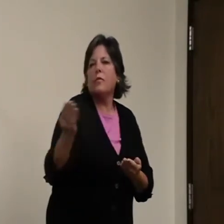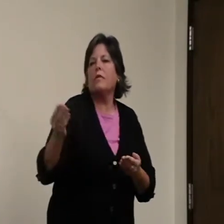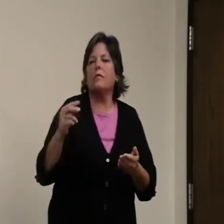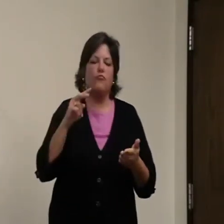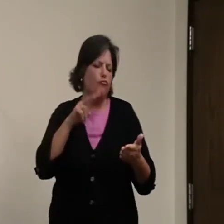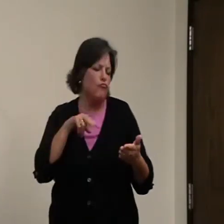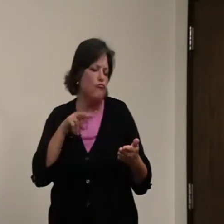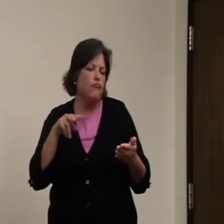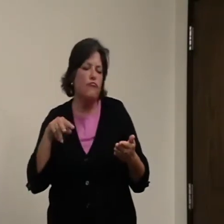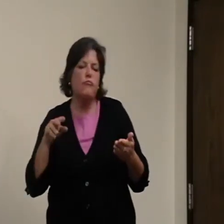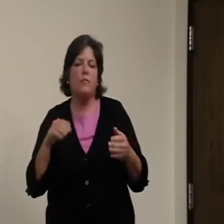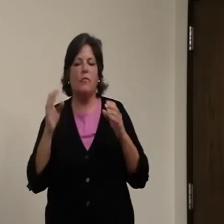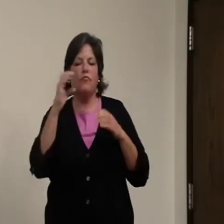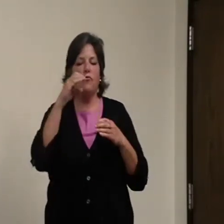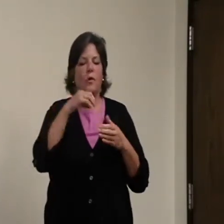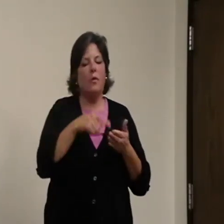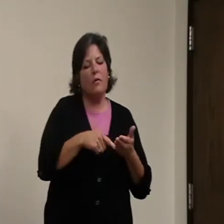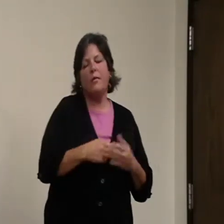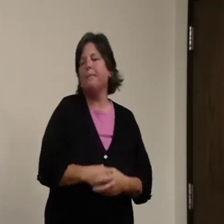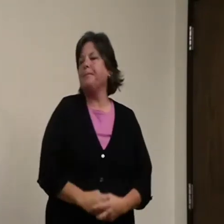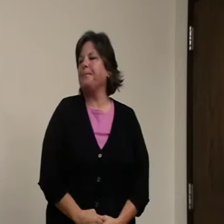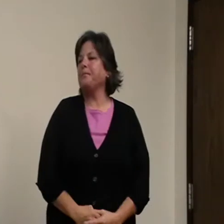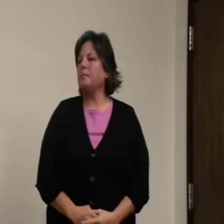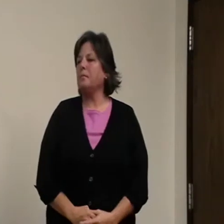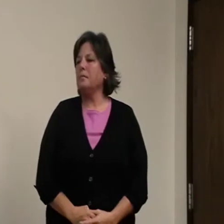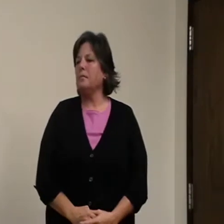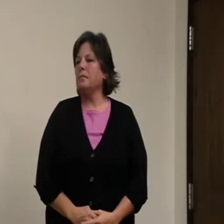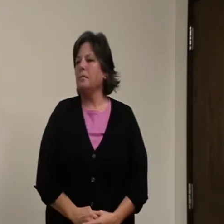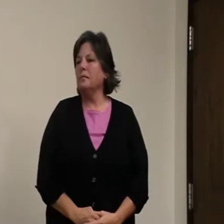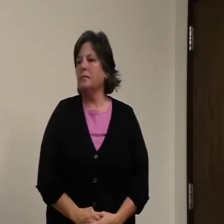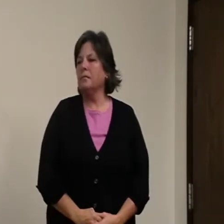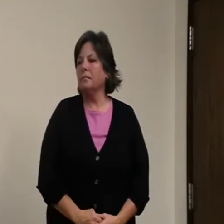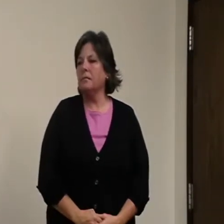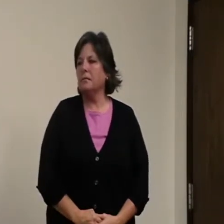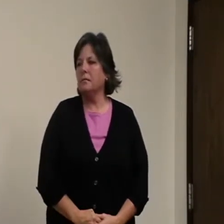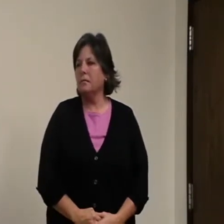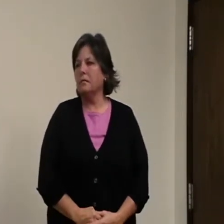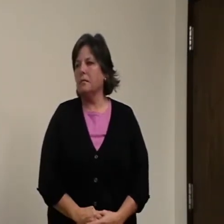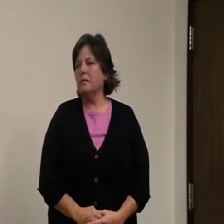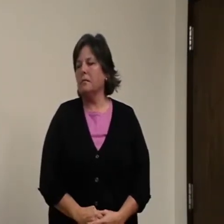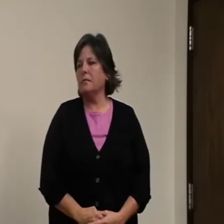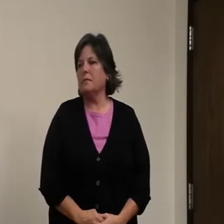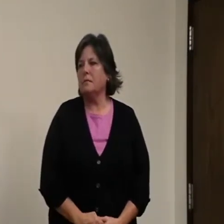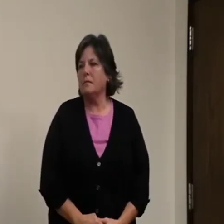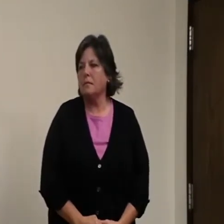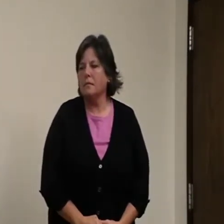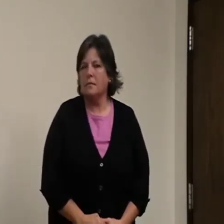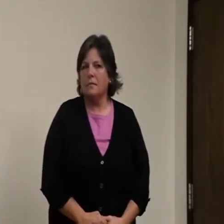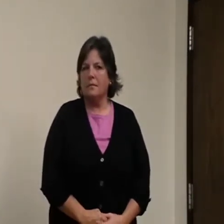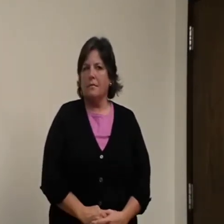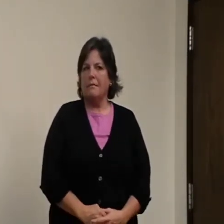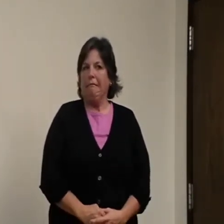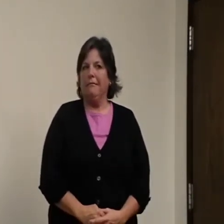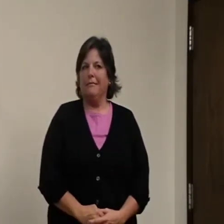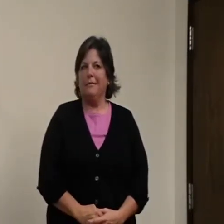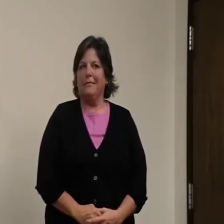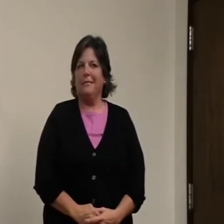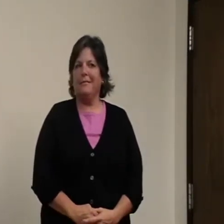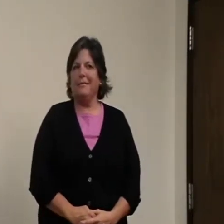can send around. And I have one other slide that I can show you. I hope I put it on